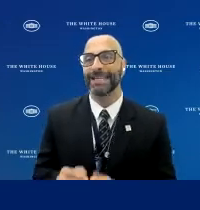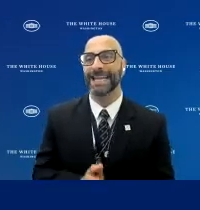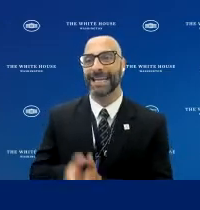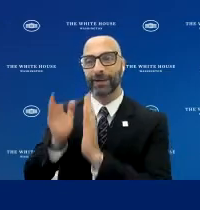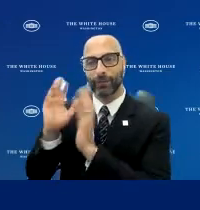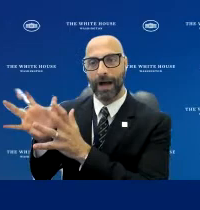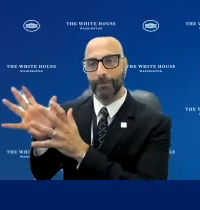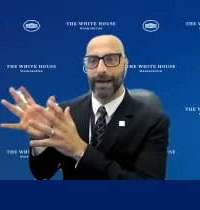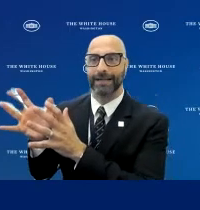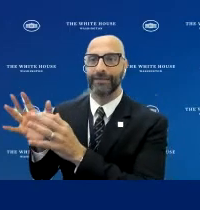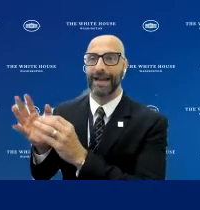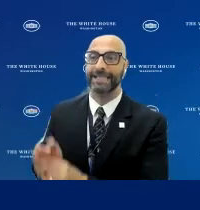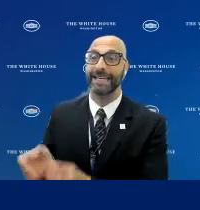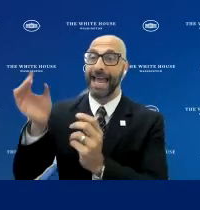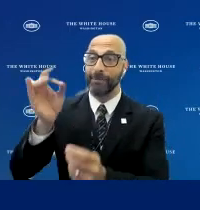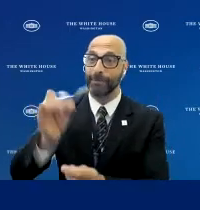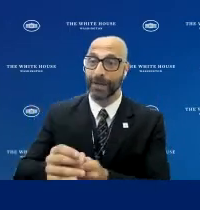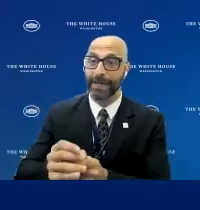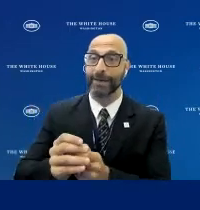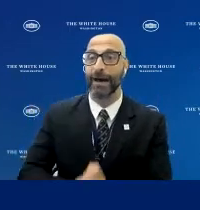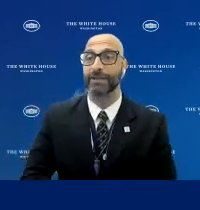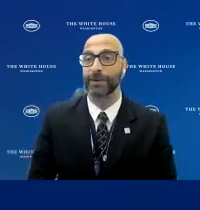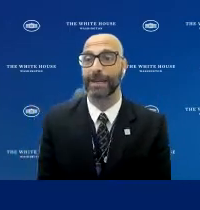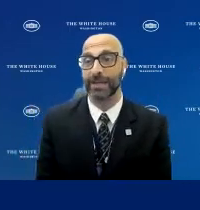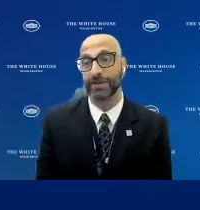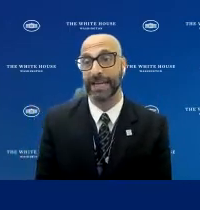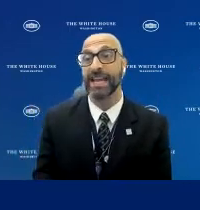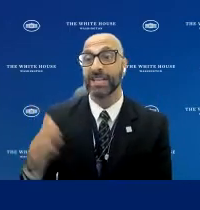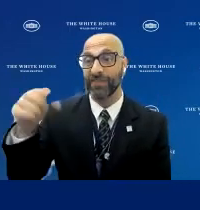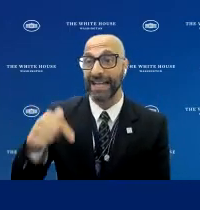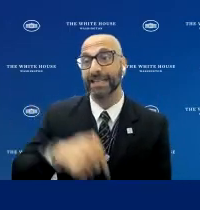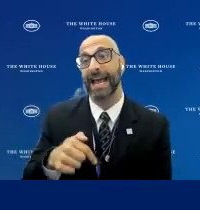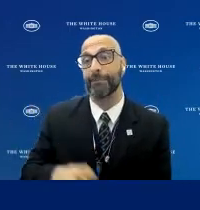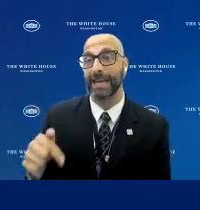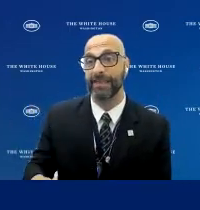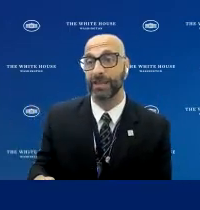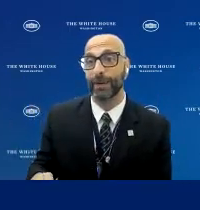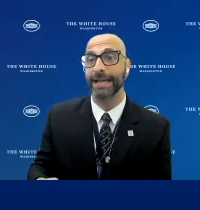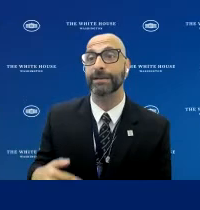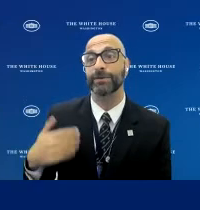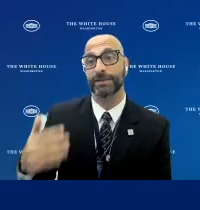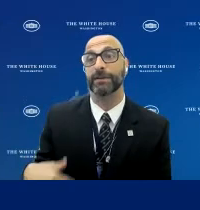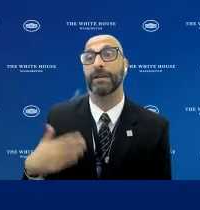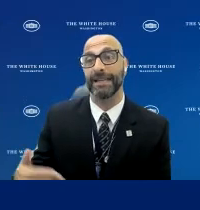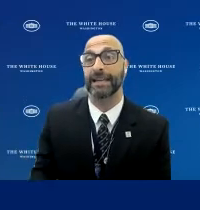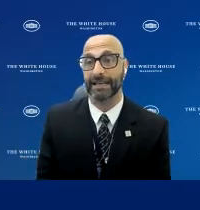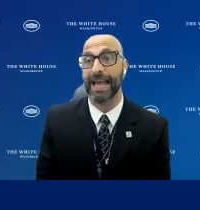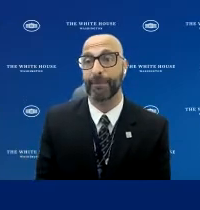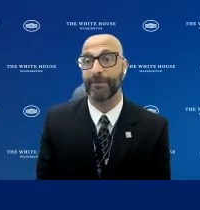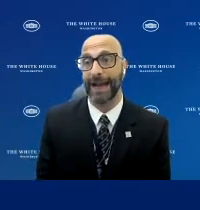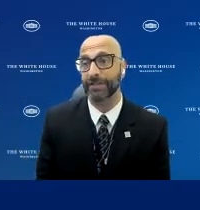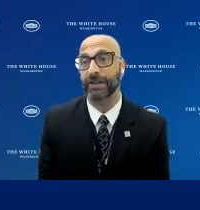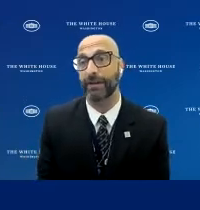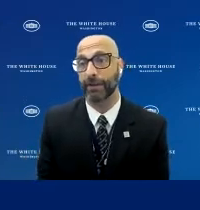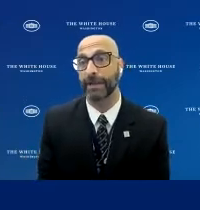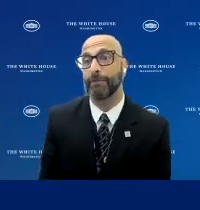finish, which means taking the raw product of vaccine and putting it in a bottle so we can use it. So that's going to happen in the US, which is going to mean that it's